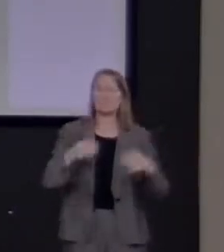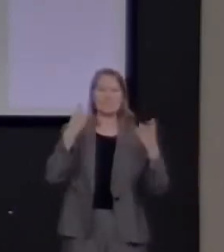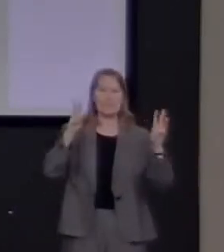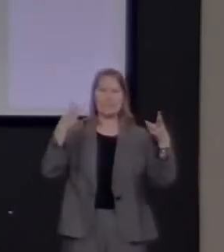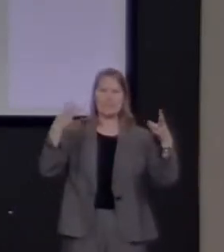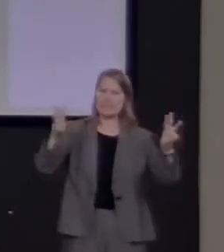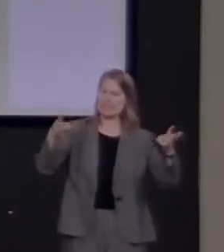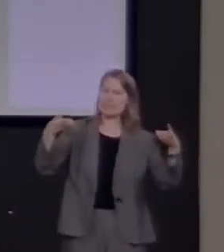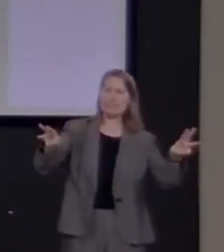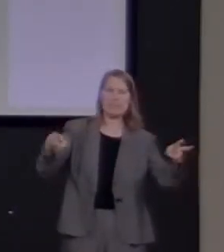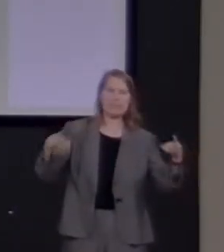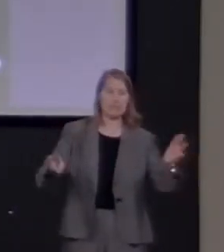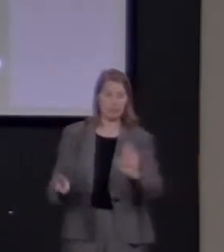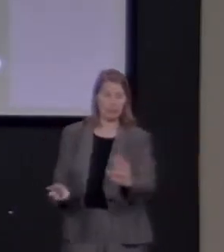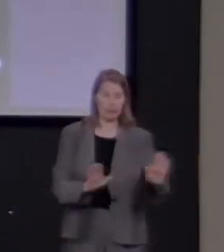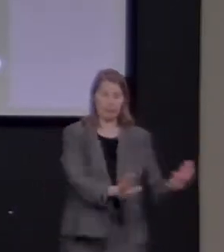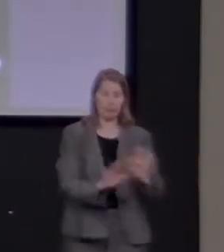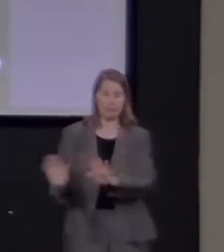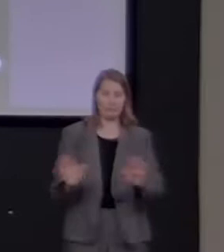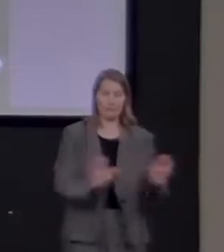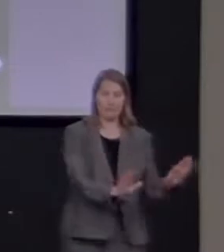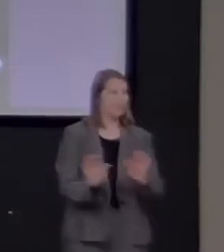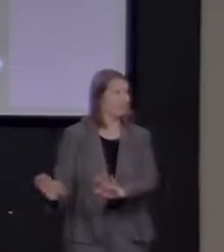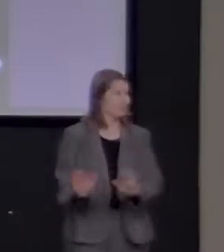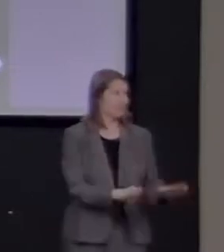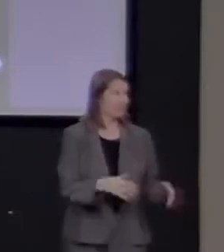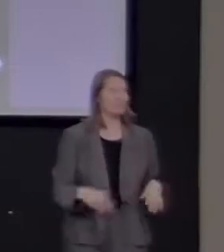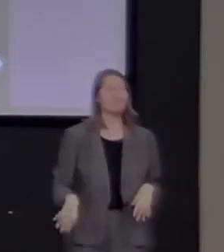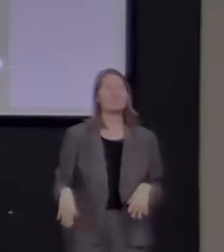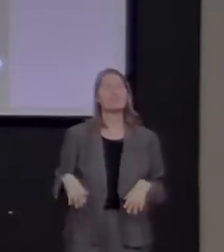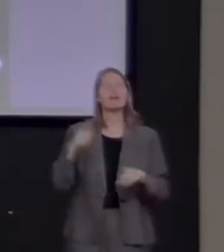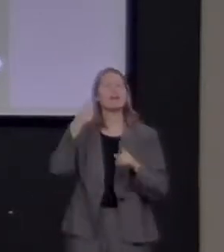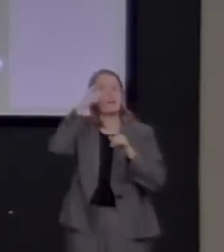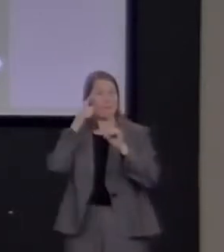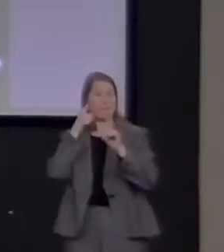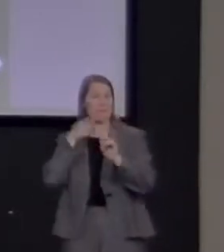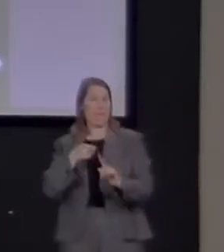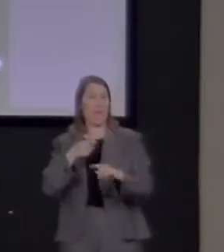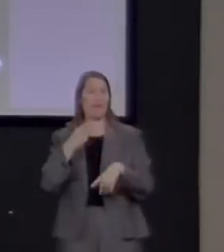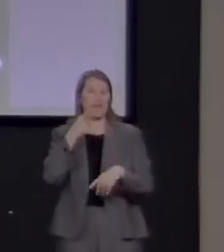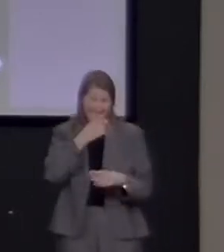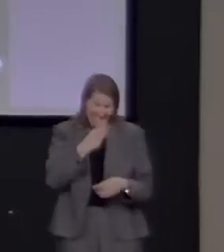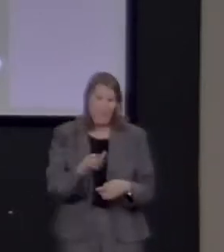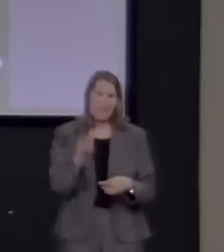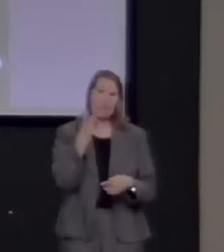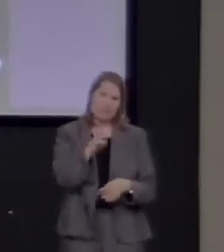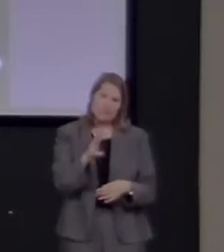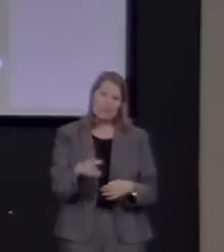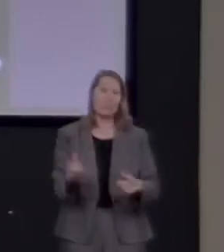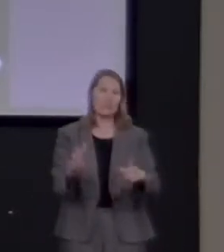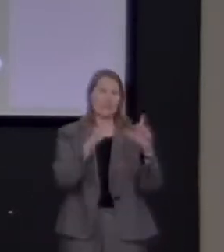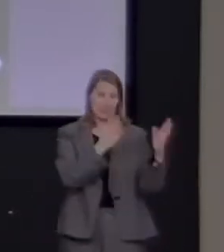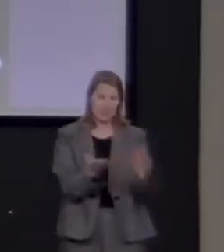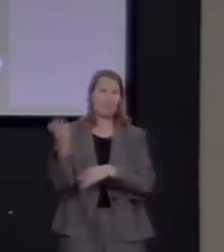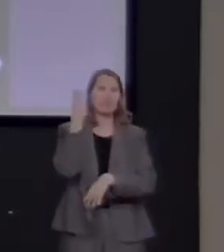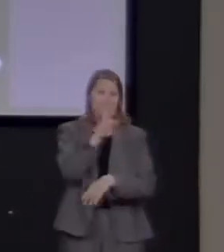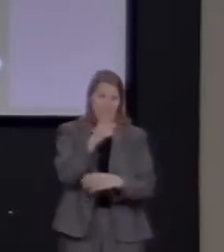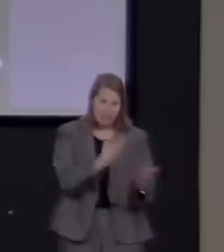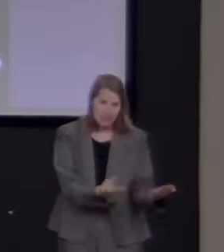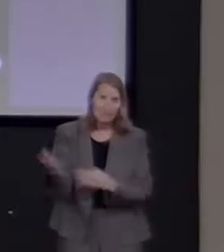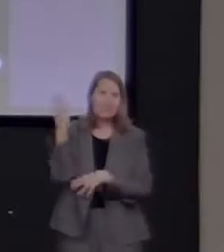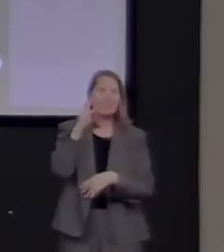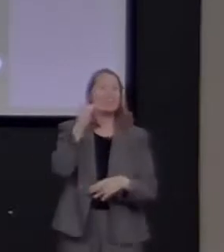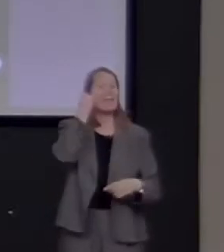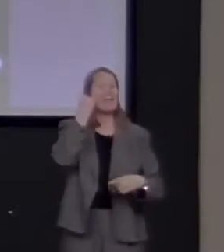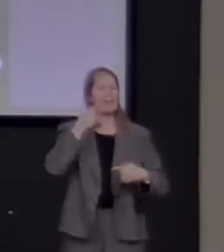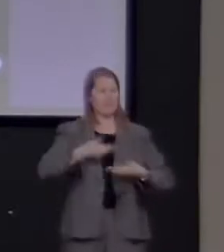the same. So the idea is that over a repetition of 16, 16, 16, if the infant is